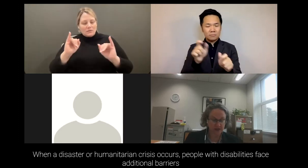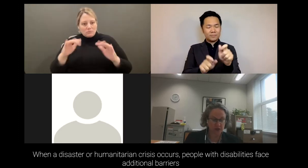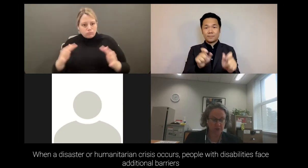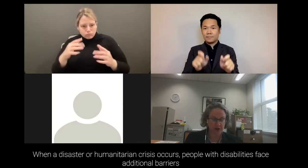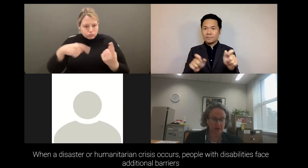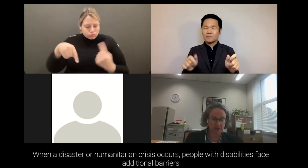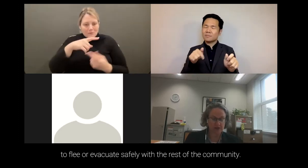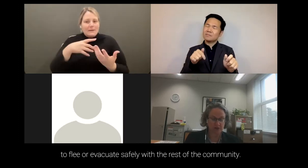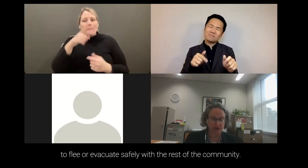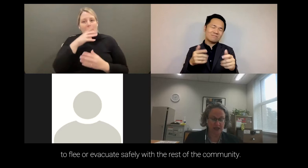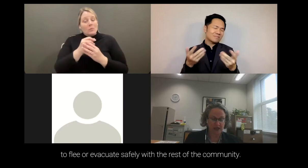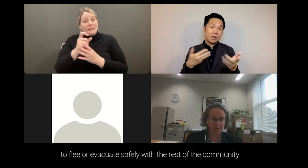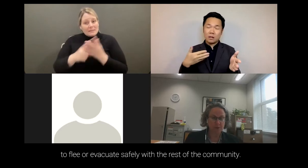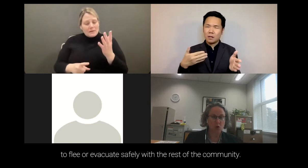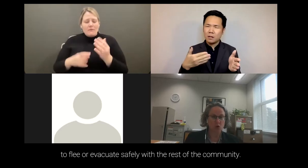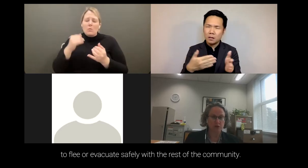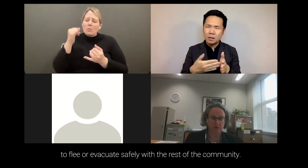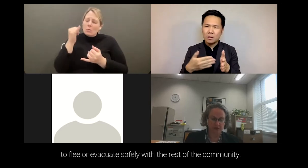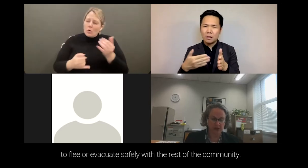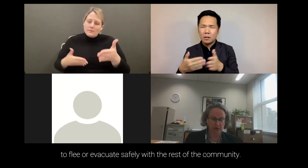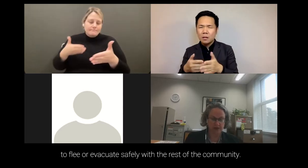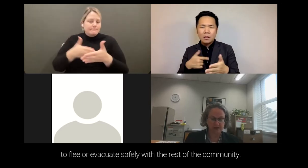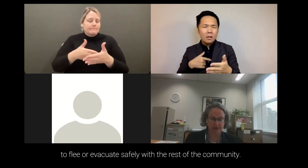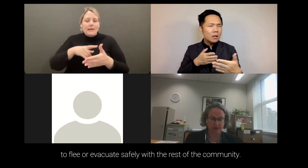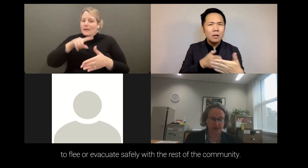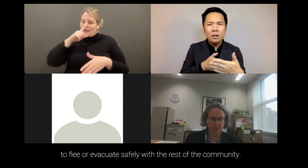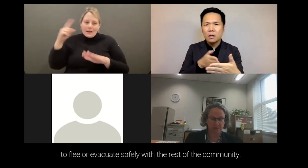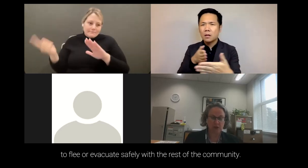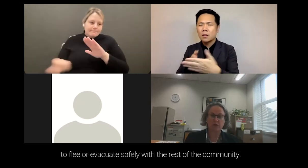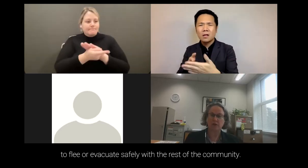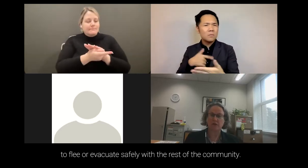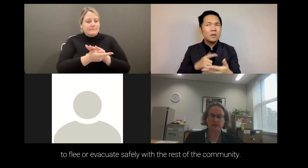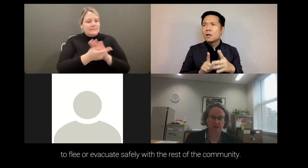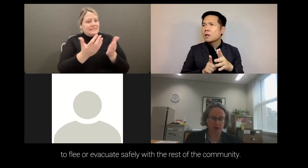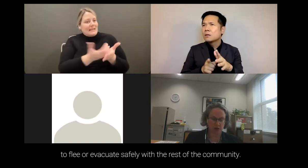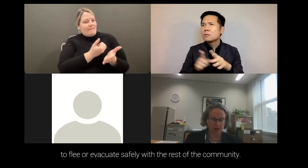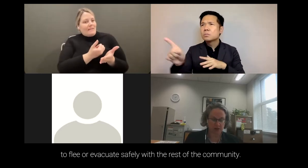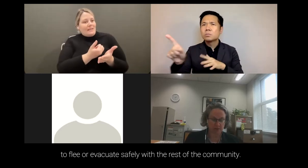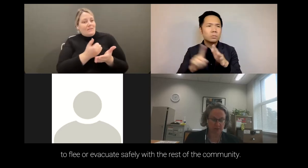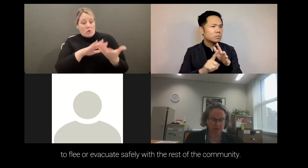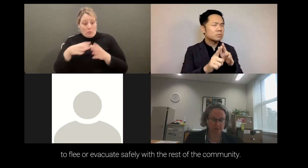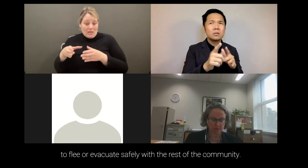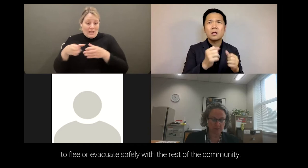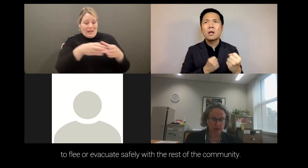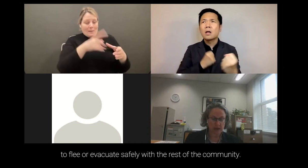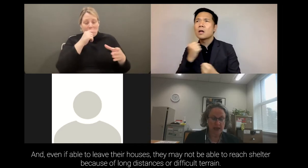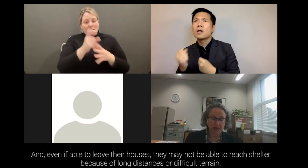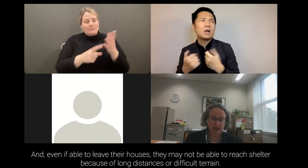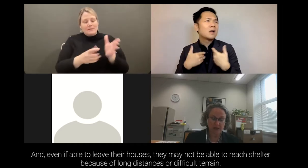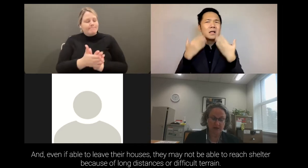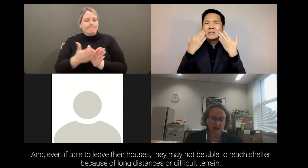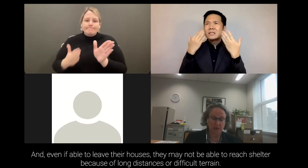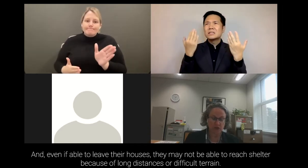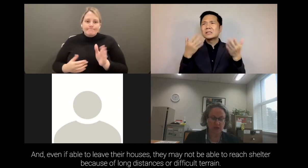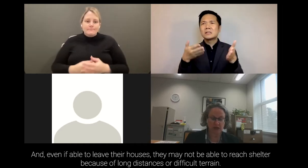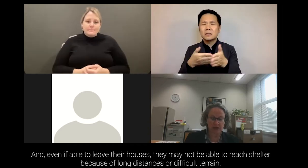face additional barriers to flee or to evacuate safely with the rest of the community. And